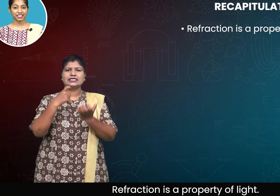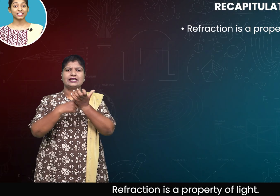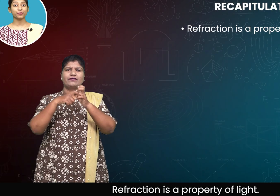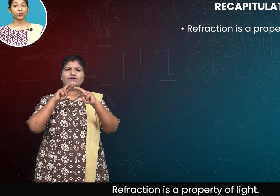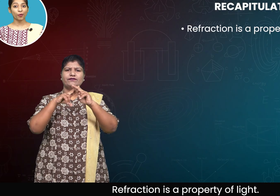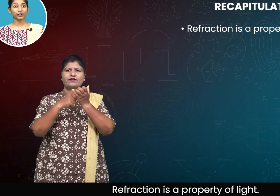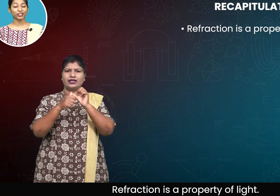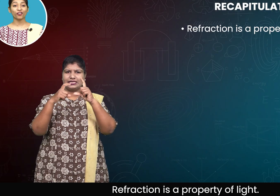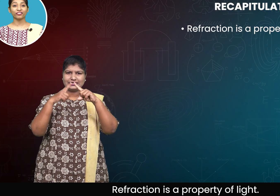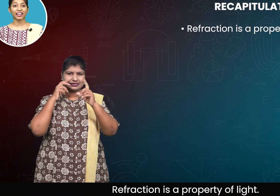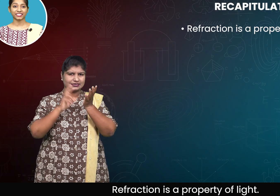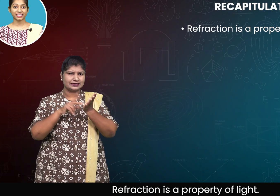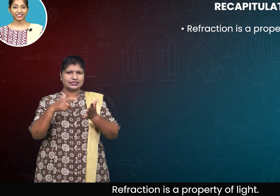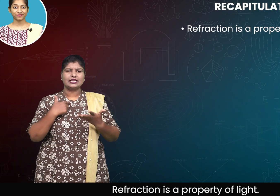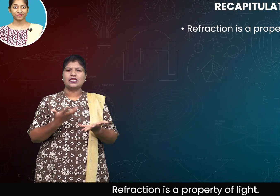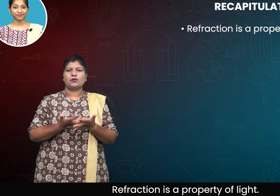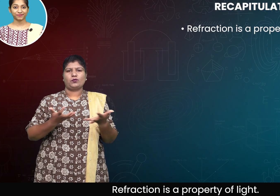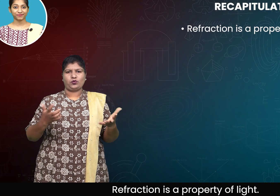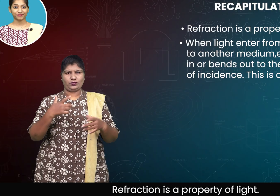Refraction is a property of light.